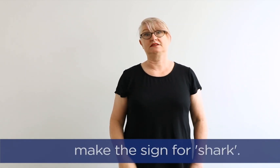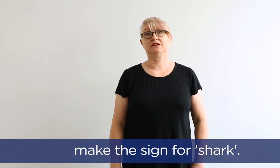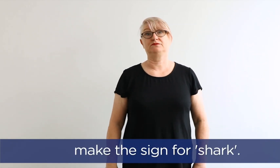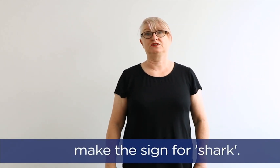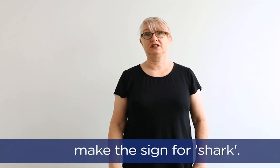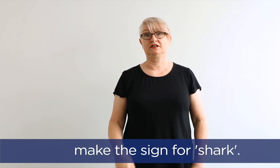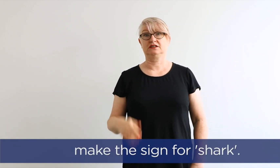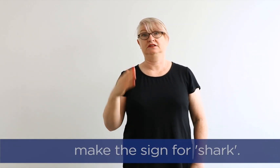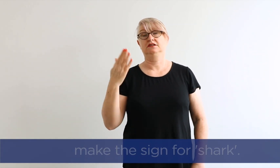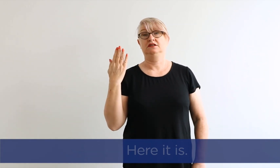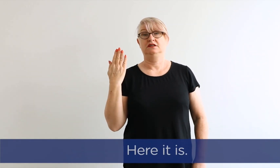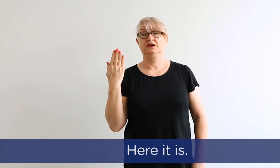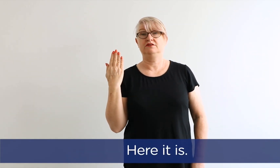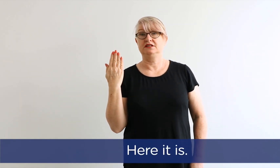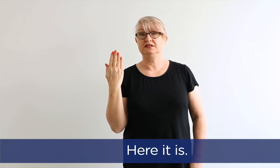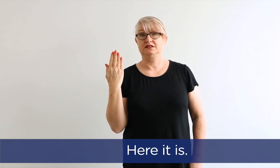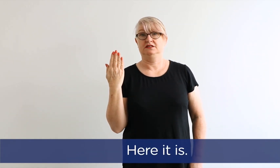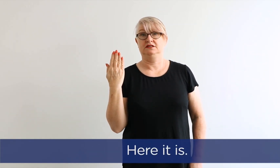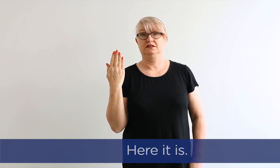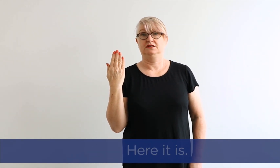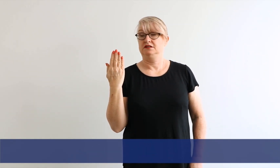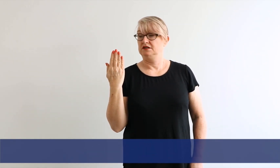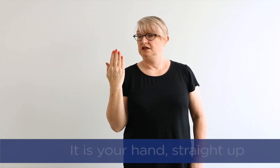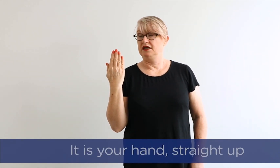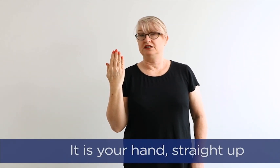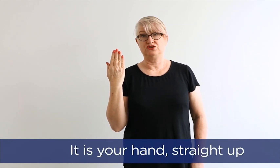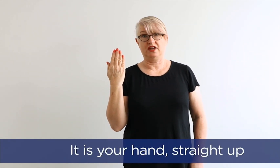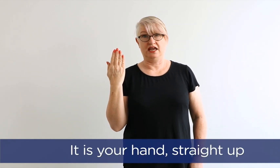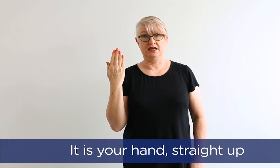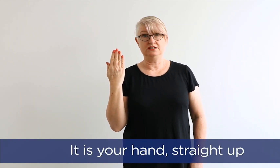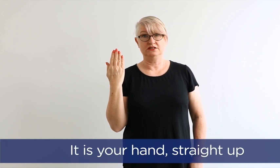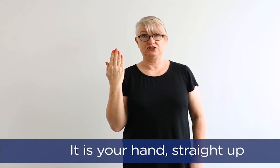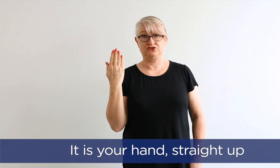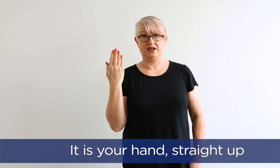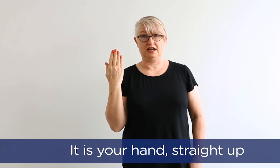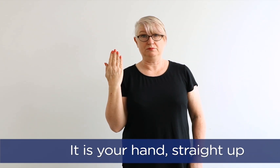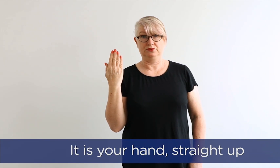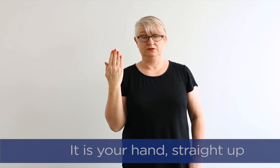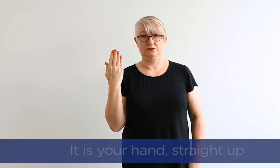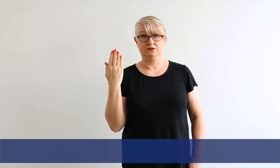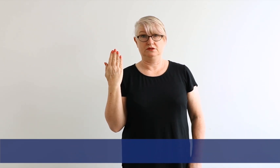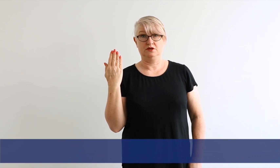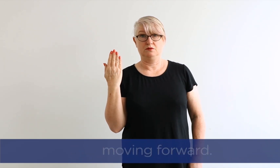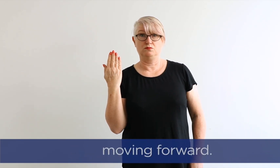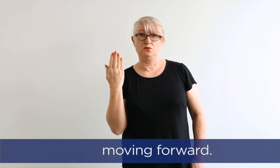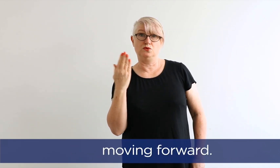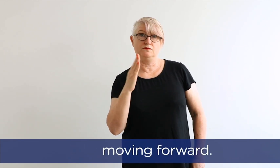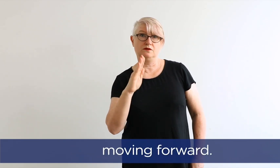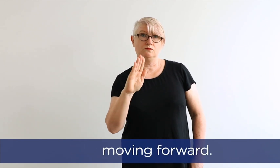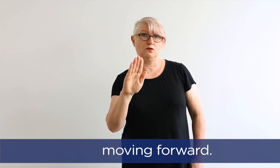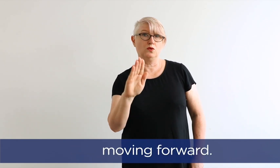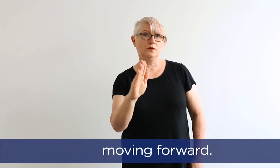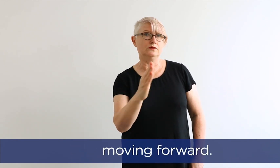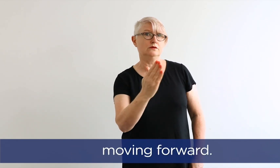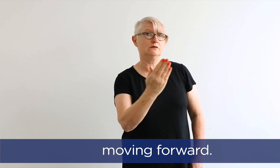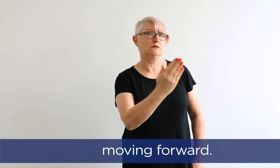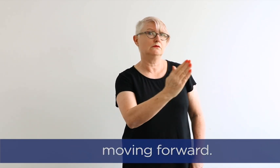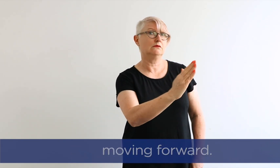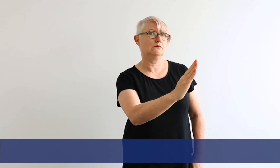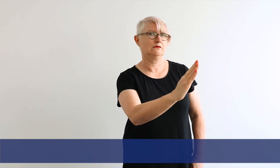sign for shark. Here it is. It is your hand straight up, moving forward.